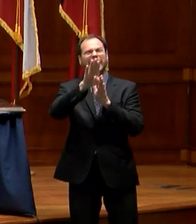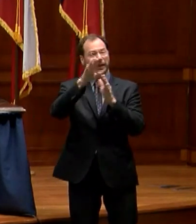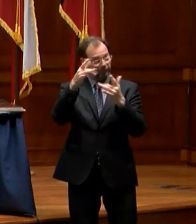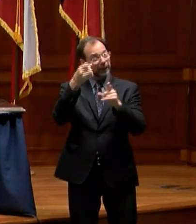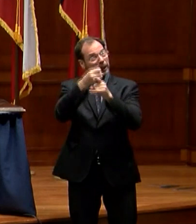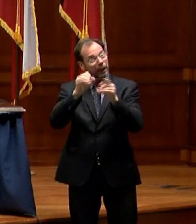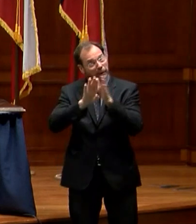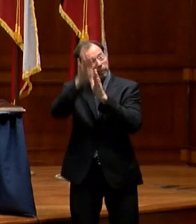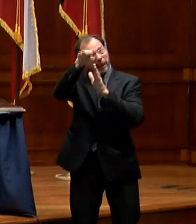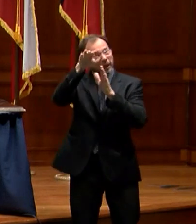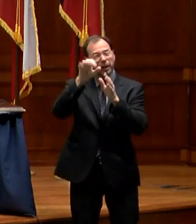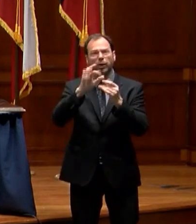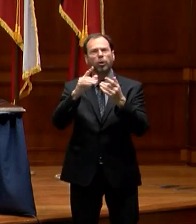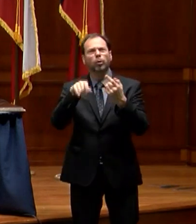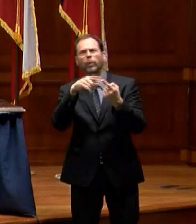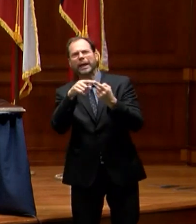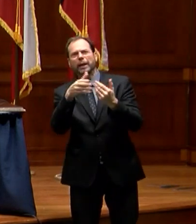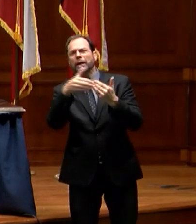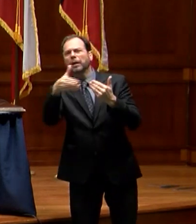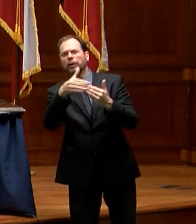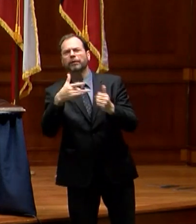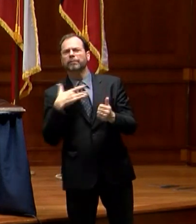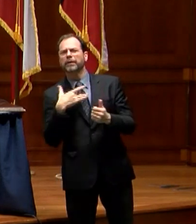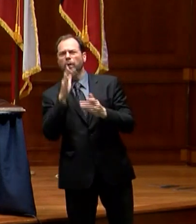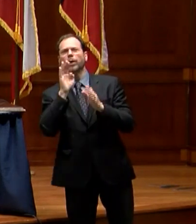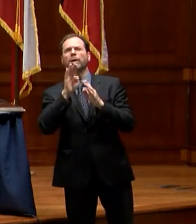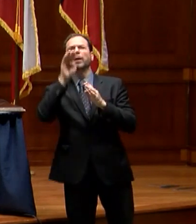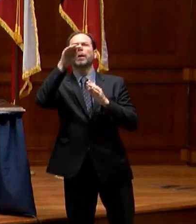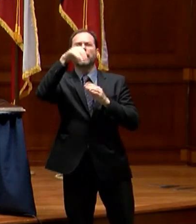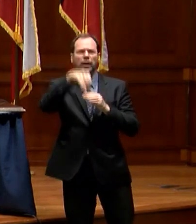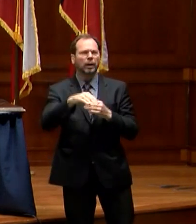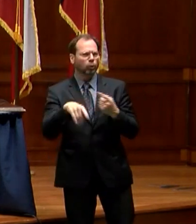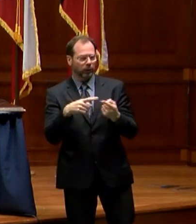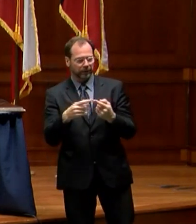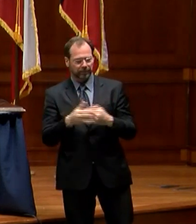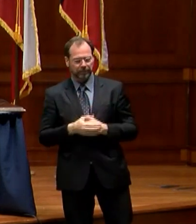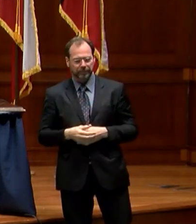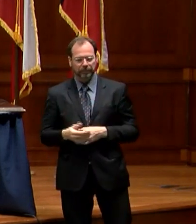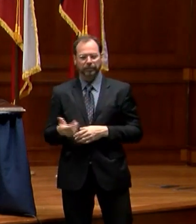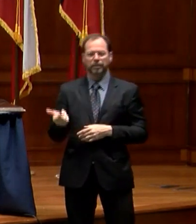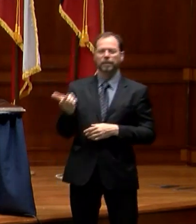you think where we're going to hit that peak and start going down? I would like to see